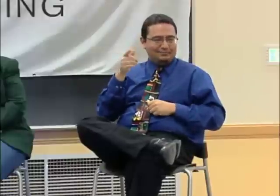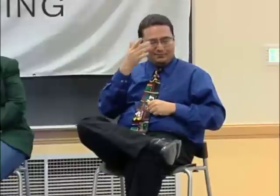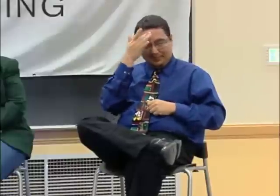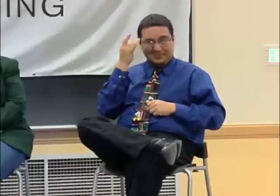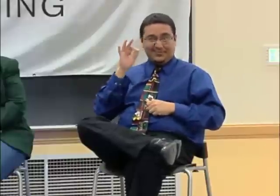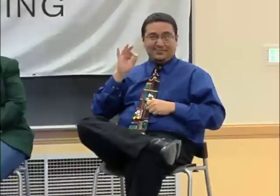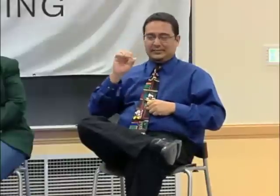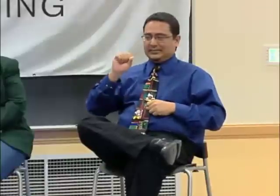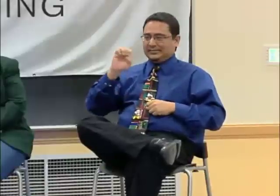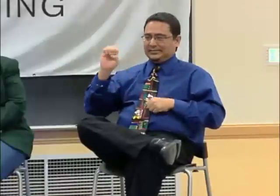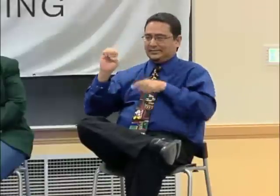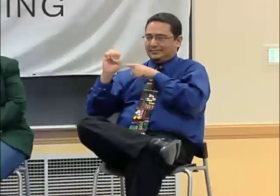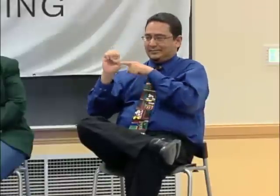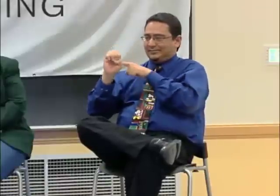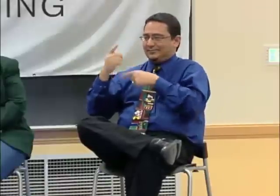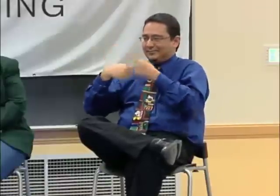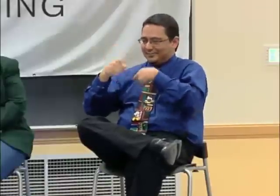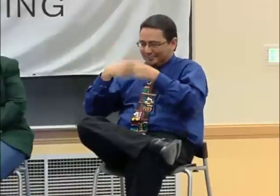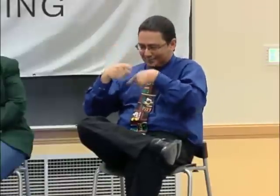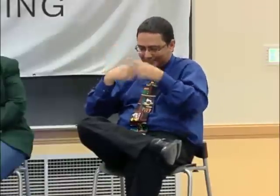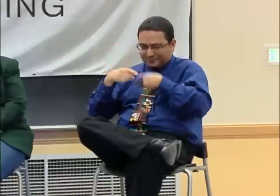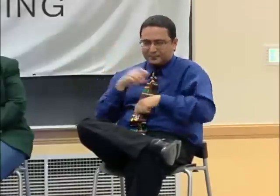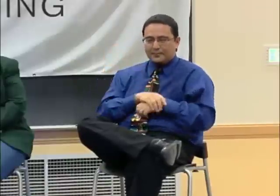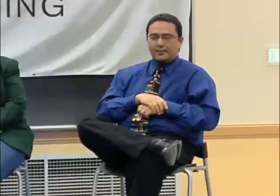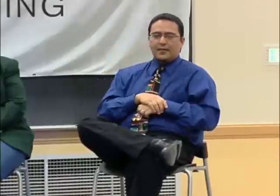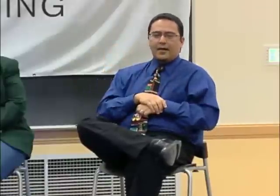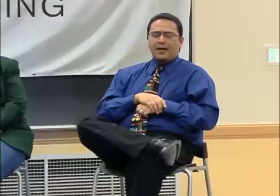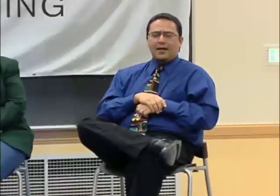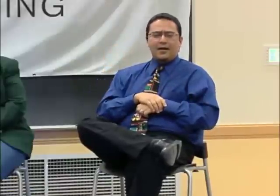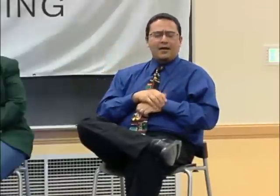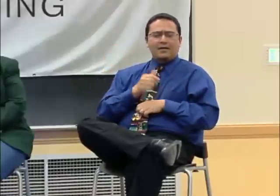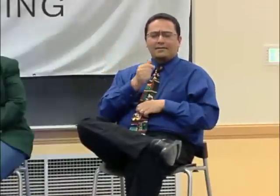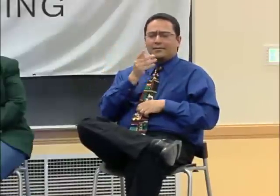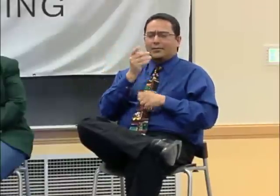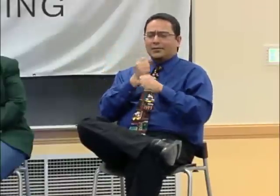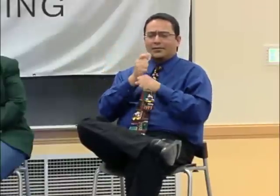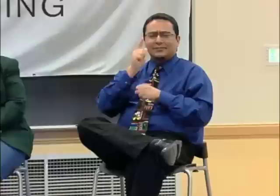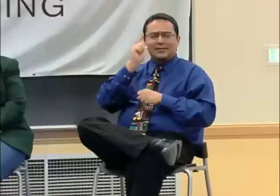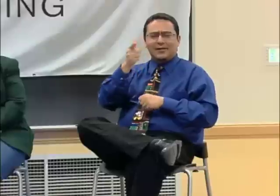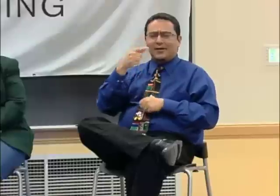really do have to thank a deaf teacher for that, even though that teacher did use C signs.